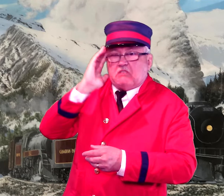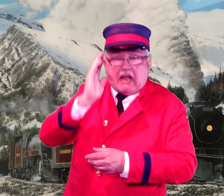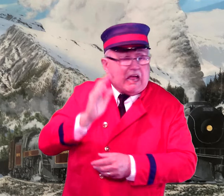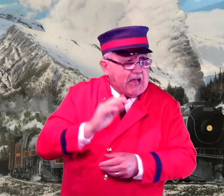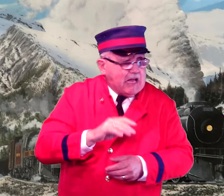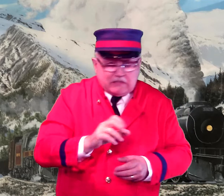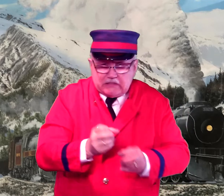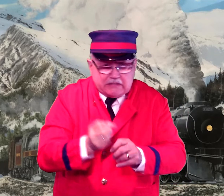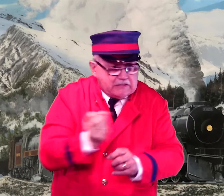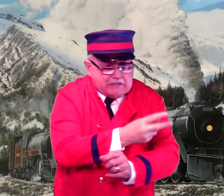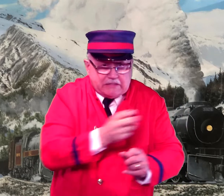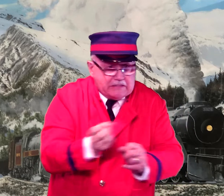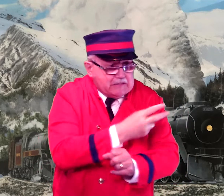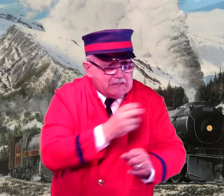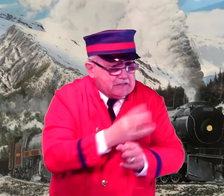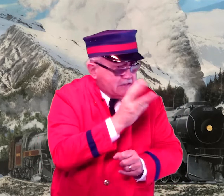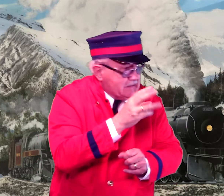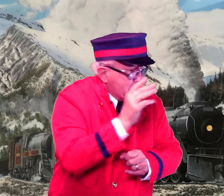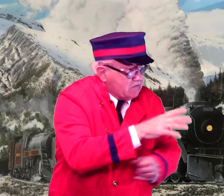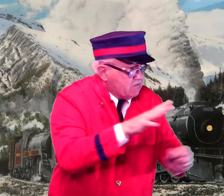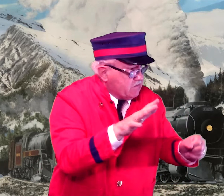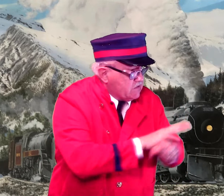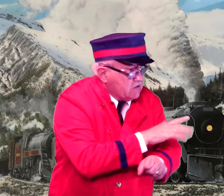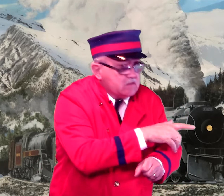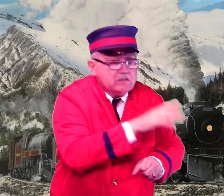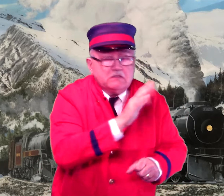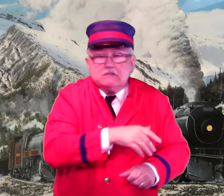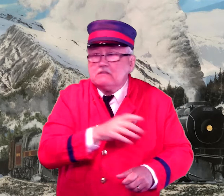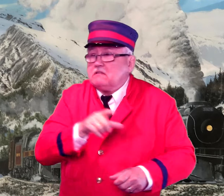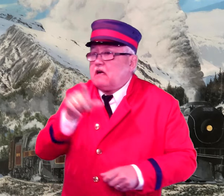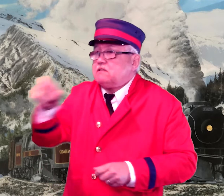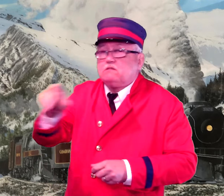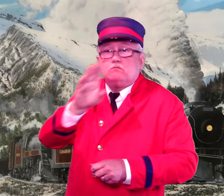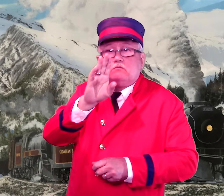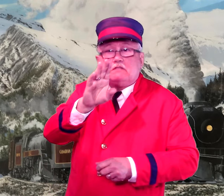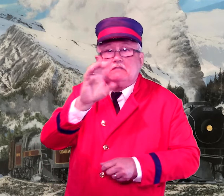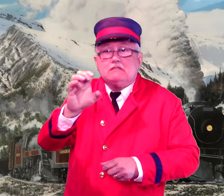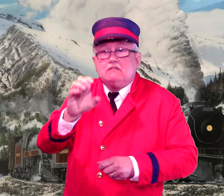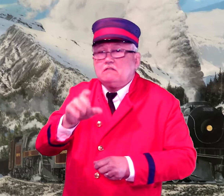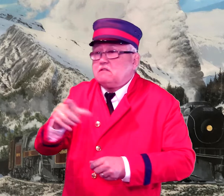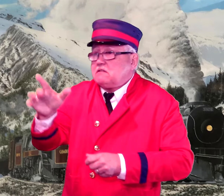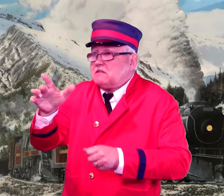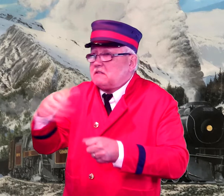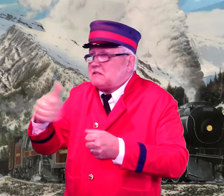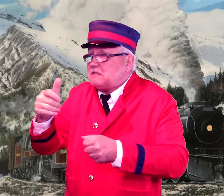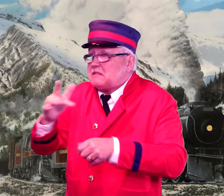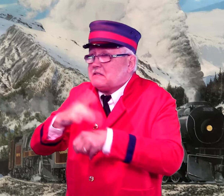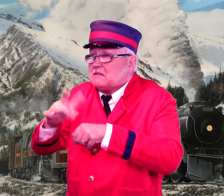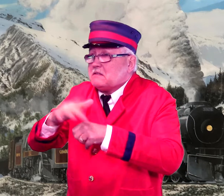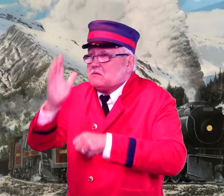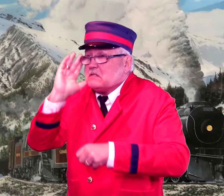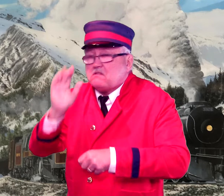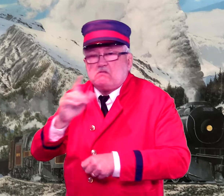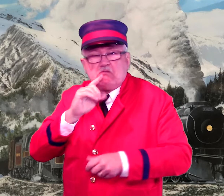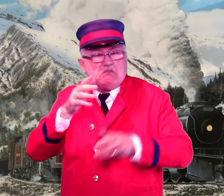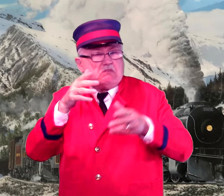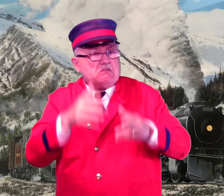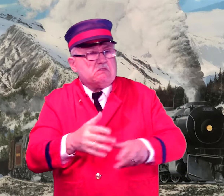accommodate 6 students. Alberta then moved on to BC and asked how many they could accommodate, and they said they could